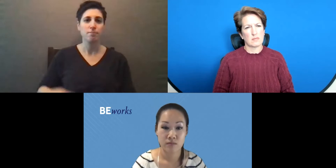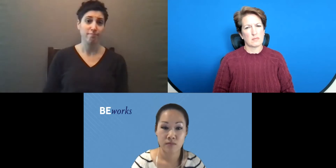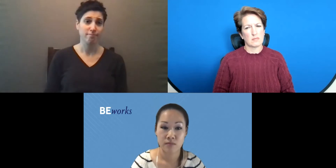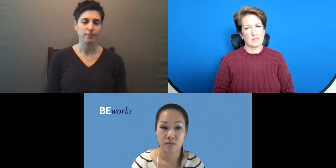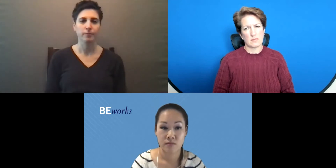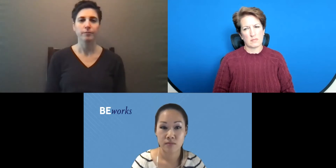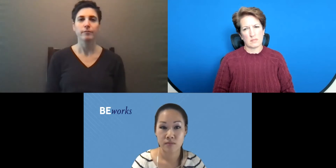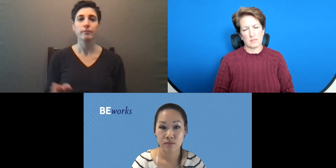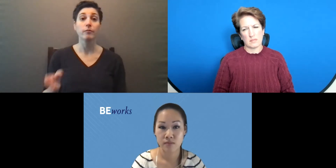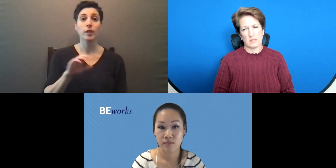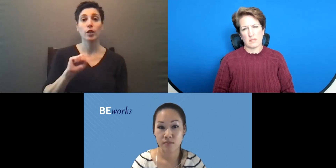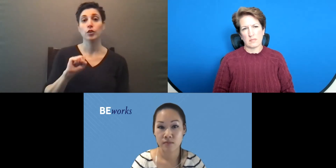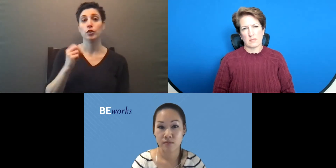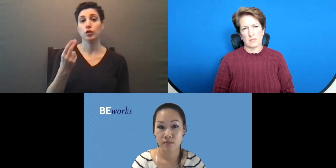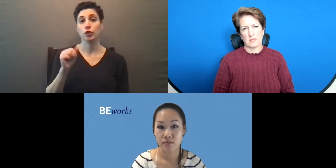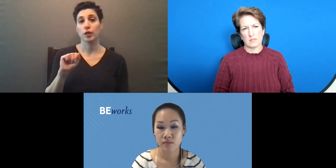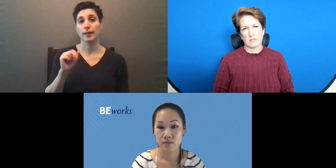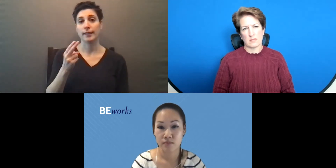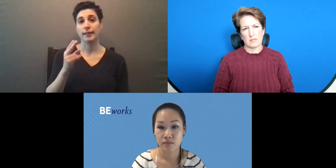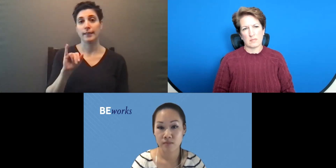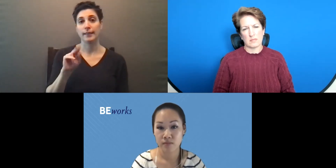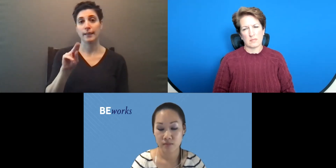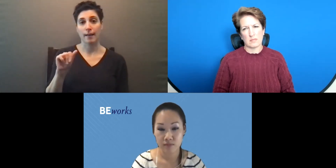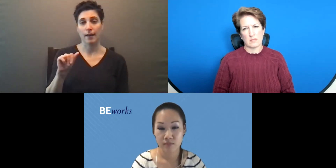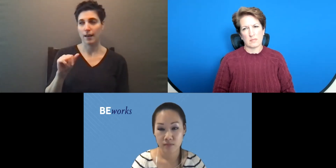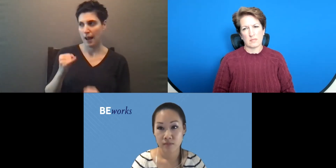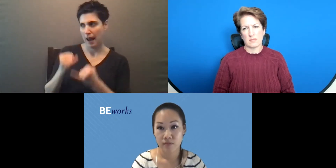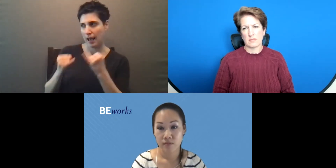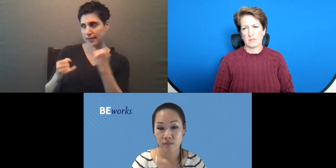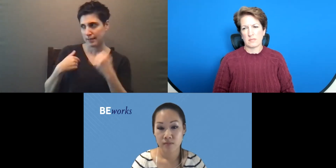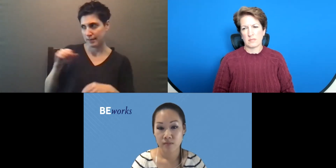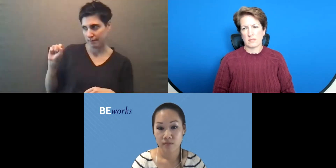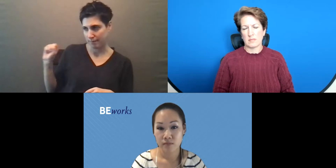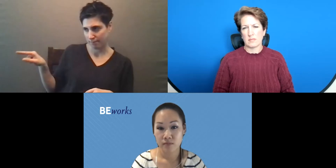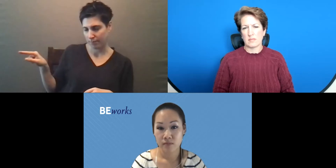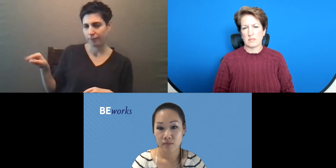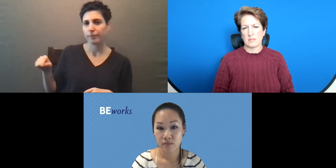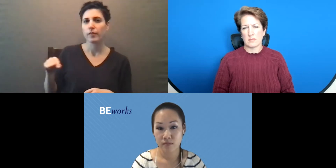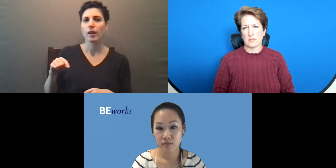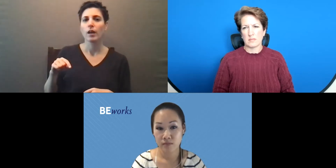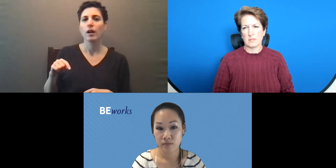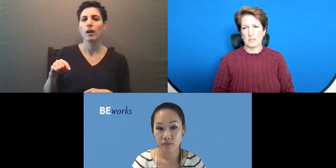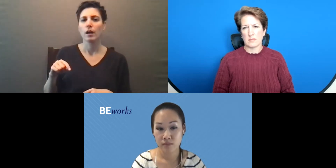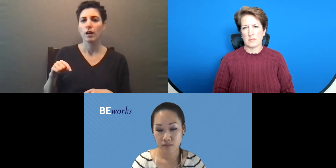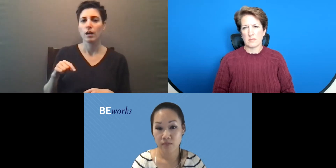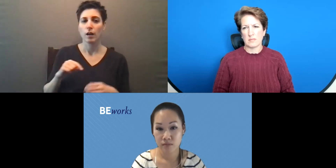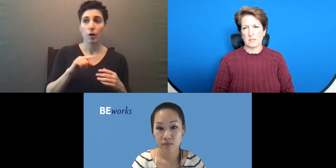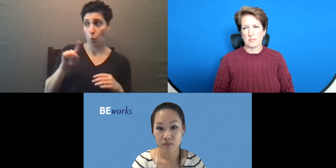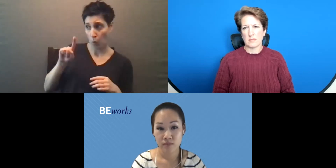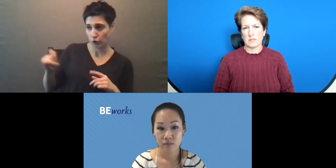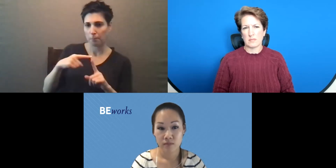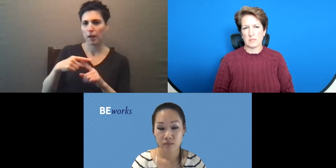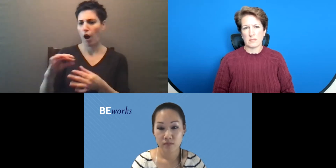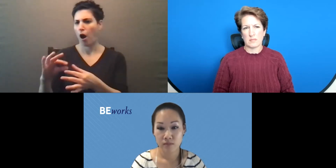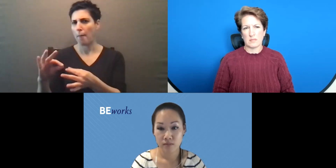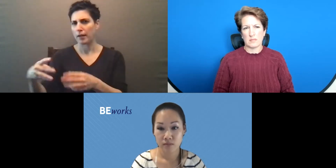Great, thank you so much for that. I'm going to ask you one last question that relates to a comment that was also in the chat. So there